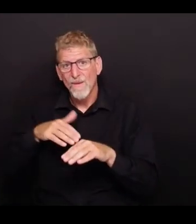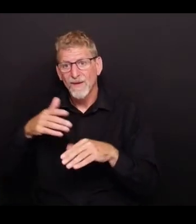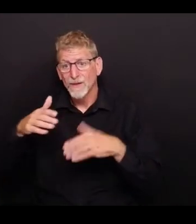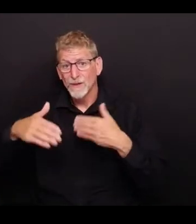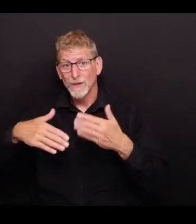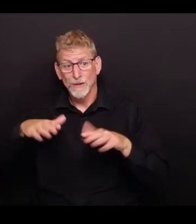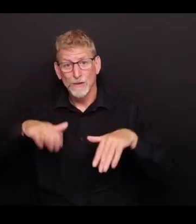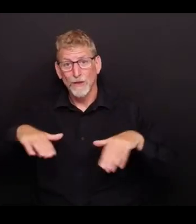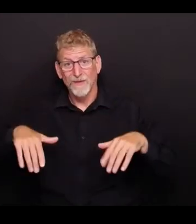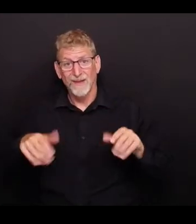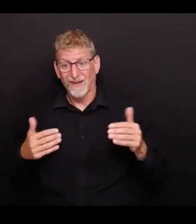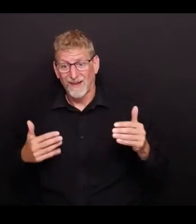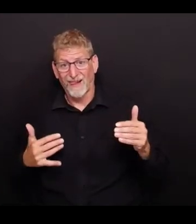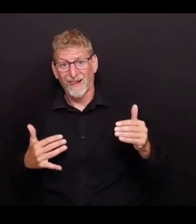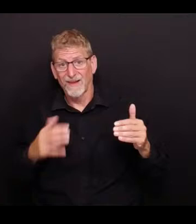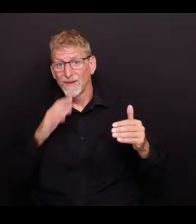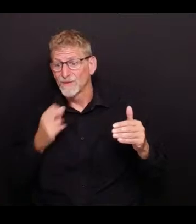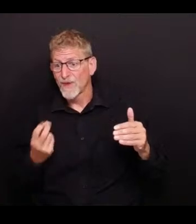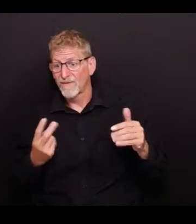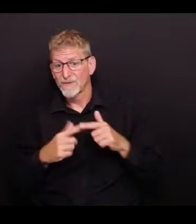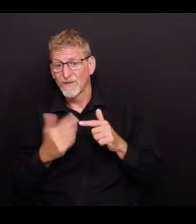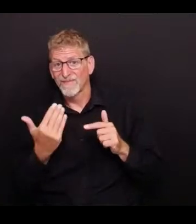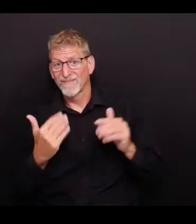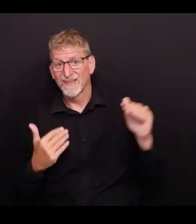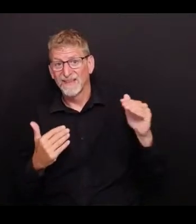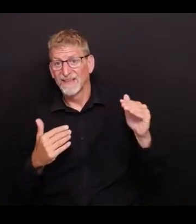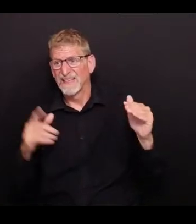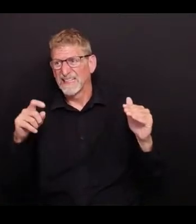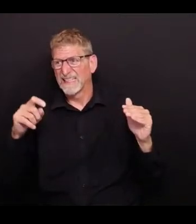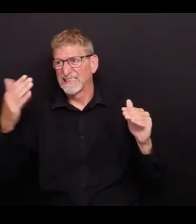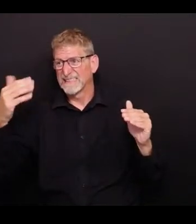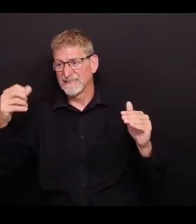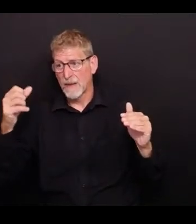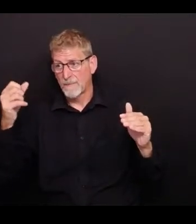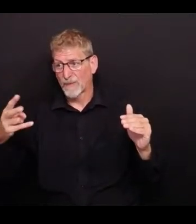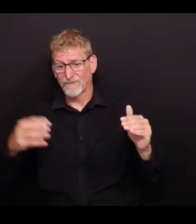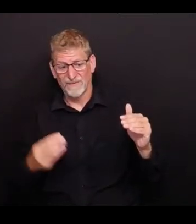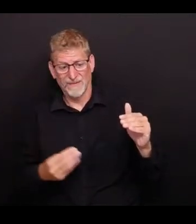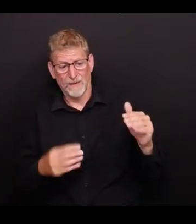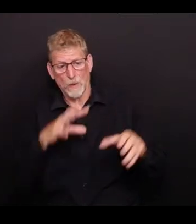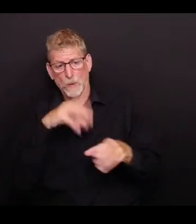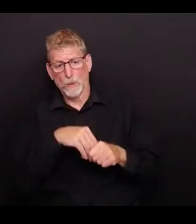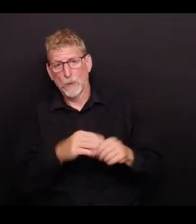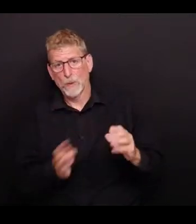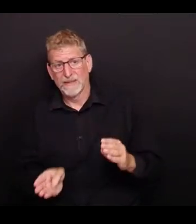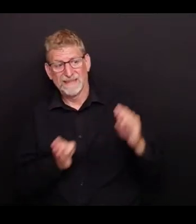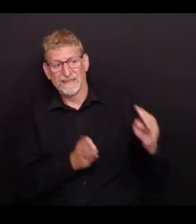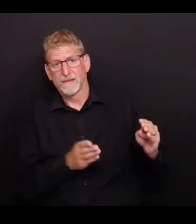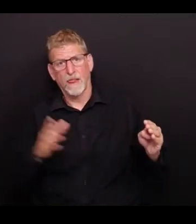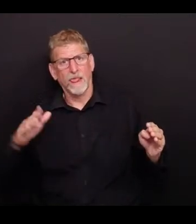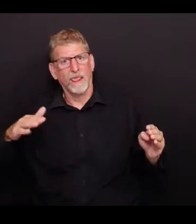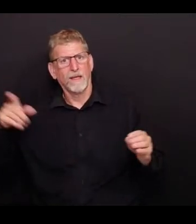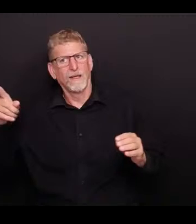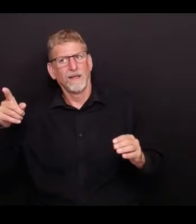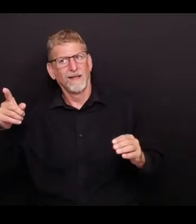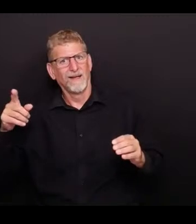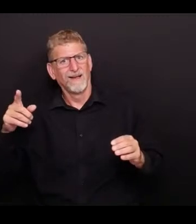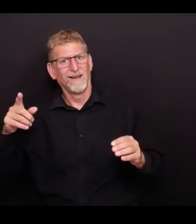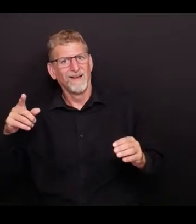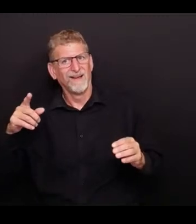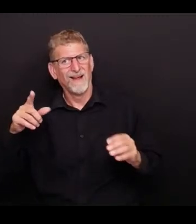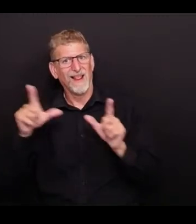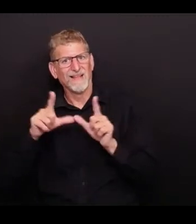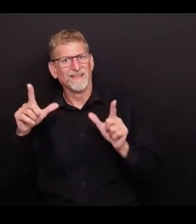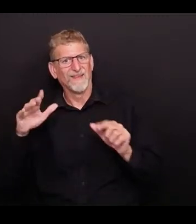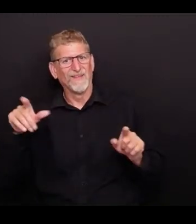So, we've added the 12 to 15-year-old age group. We haven't started with young children yet. That